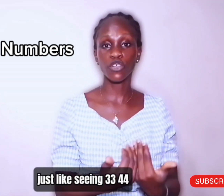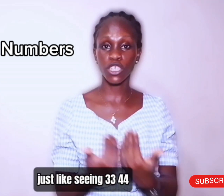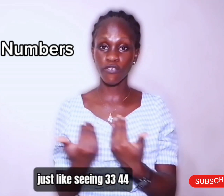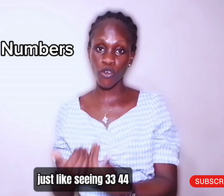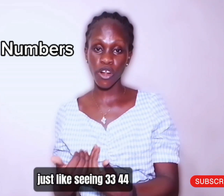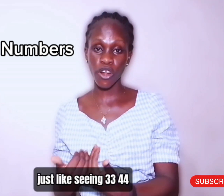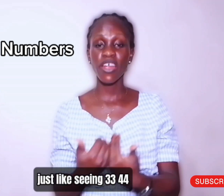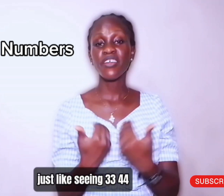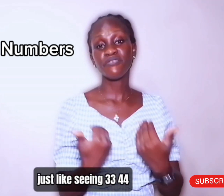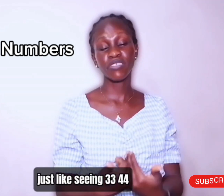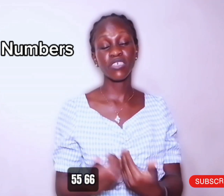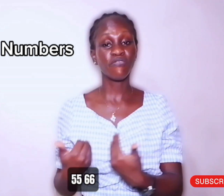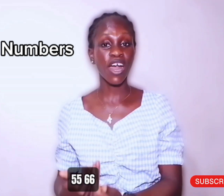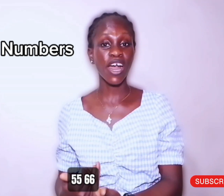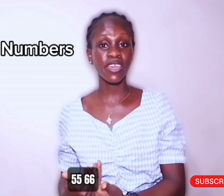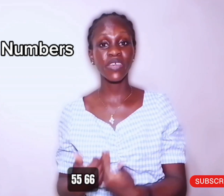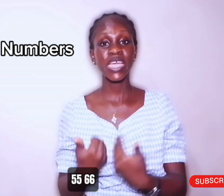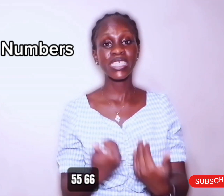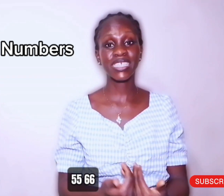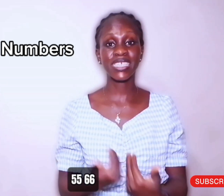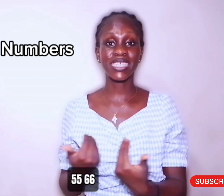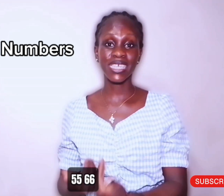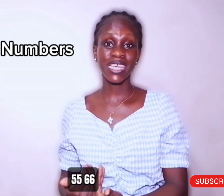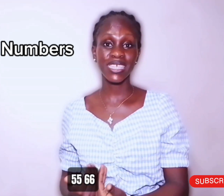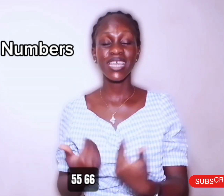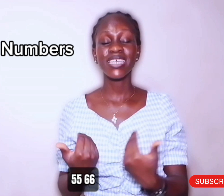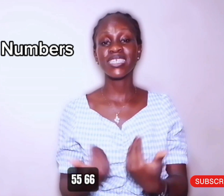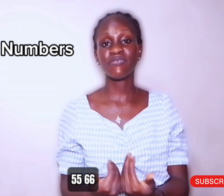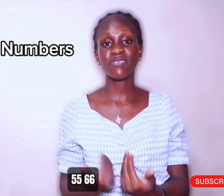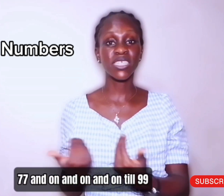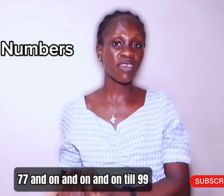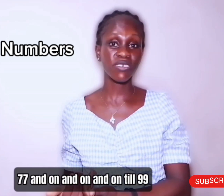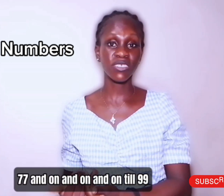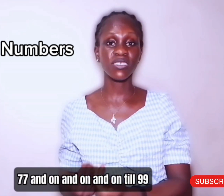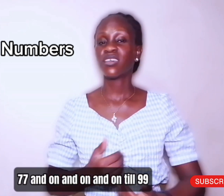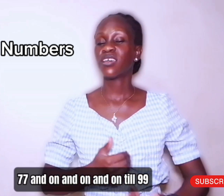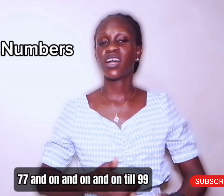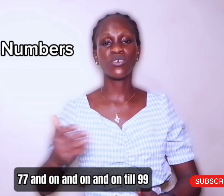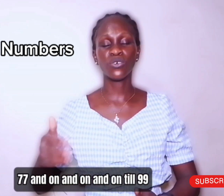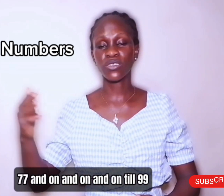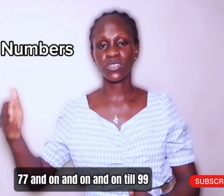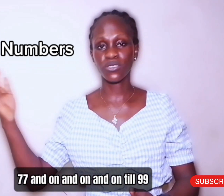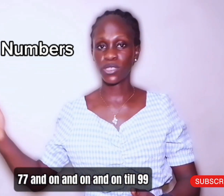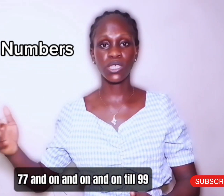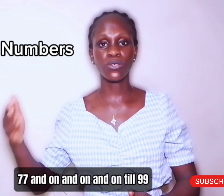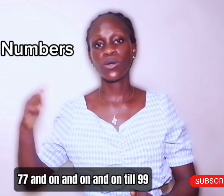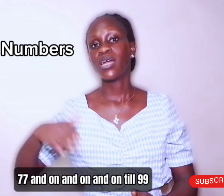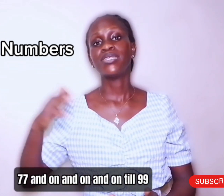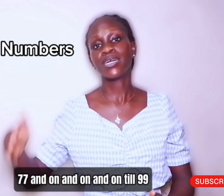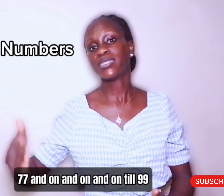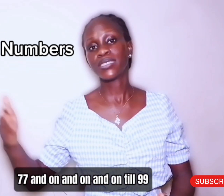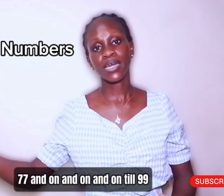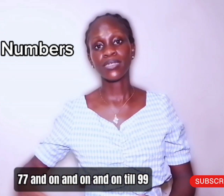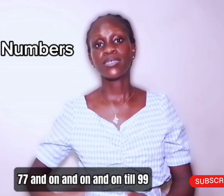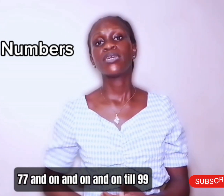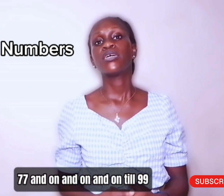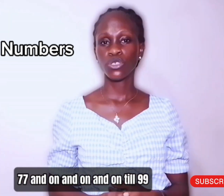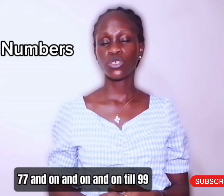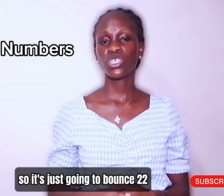44, 55, 66, 77, and on and on and on till 99. So it's just going